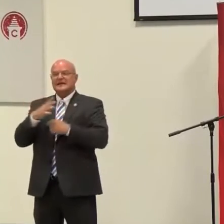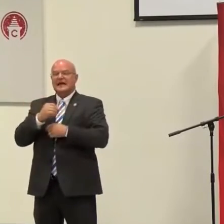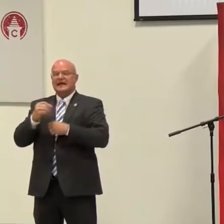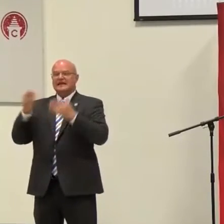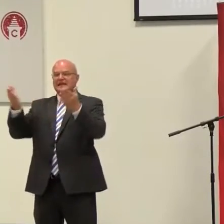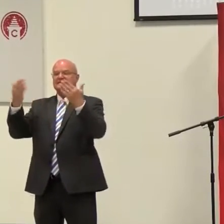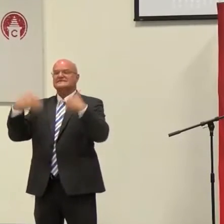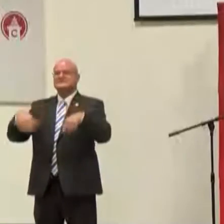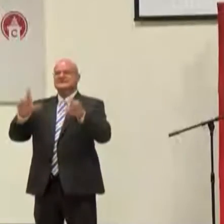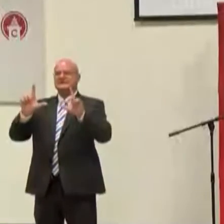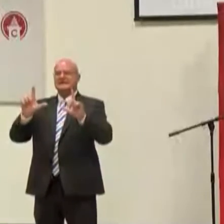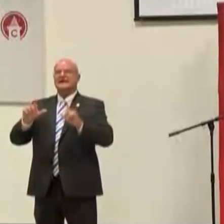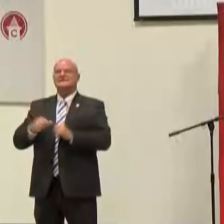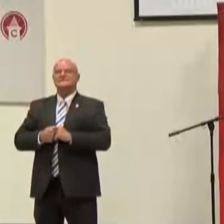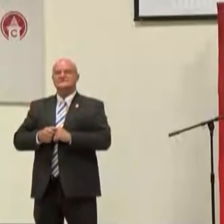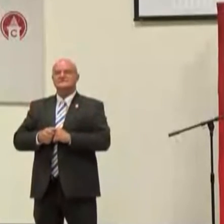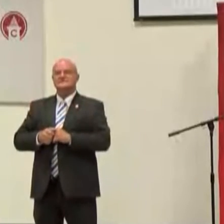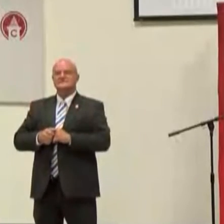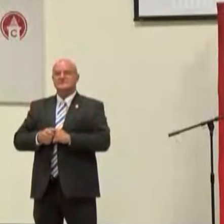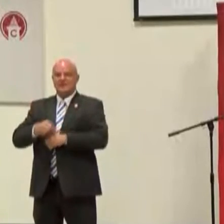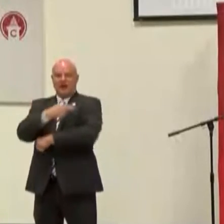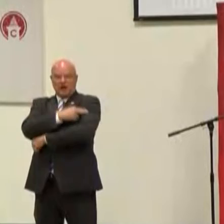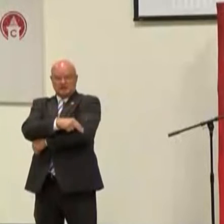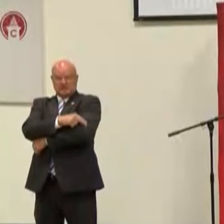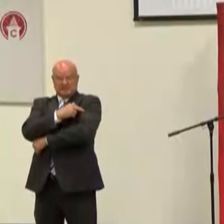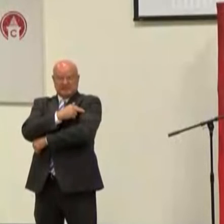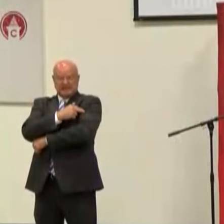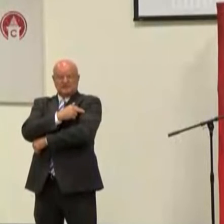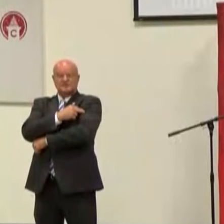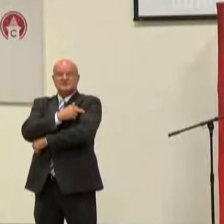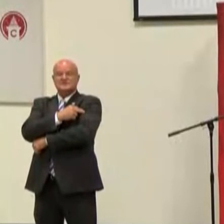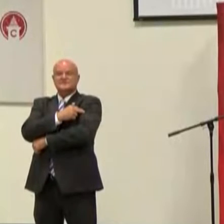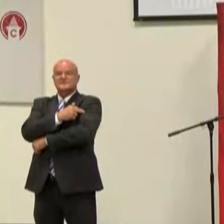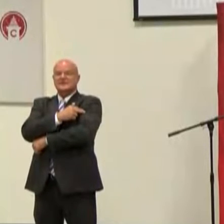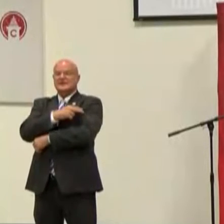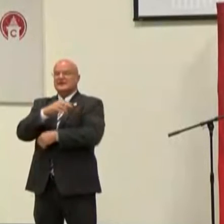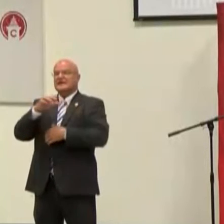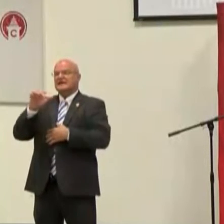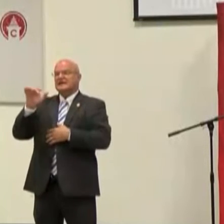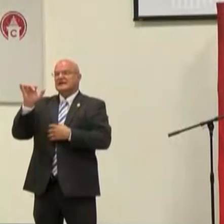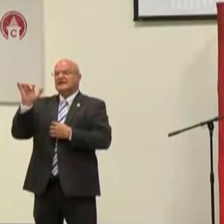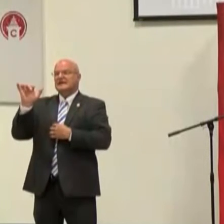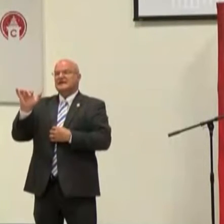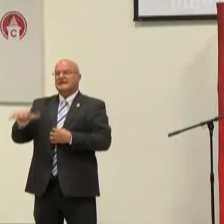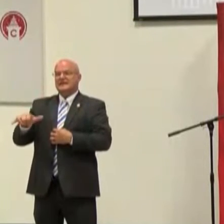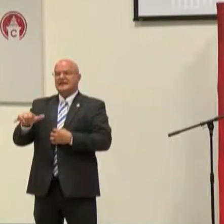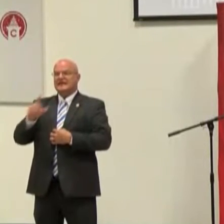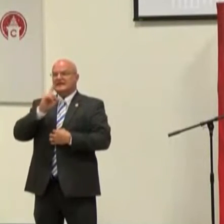go to the next one, you'll see the hospitalizations that